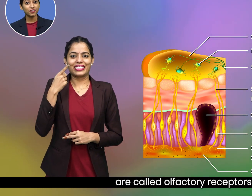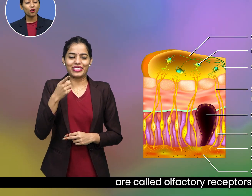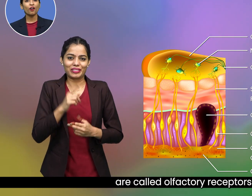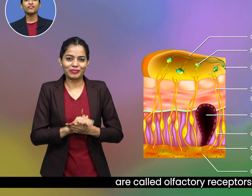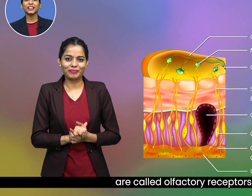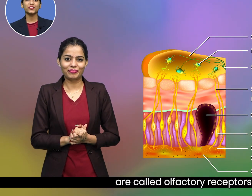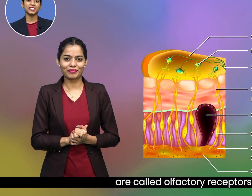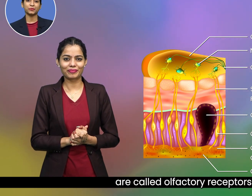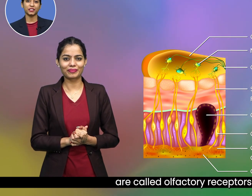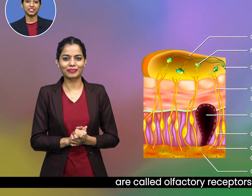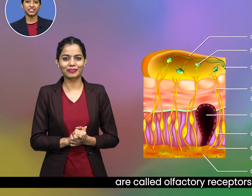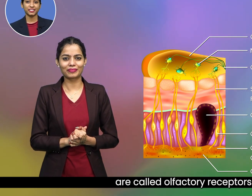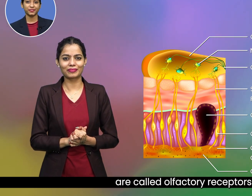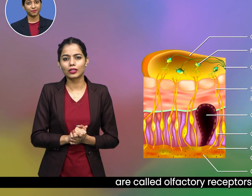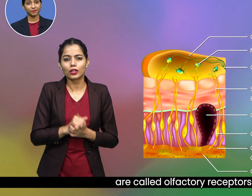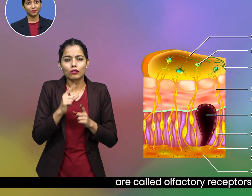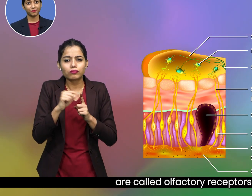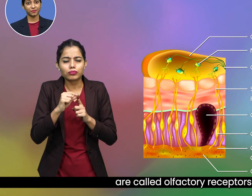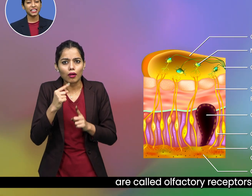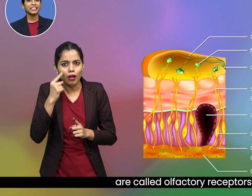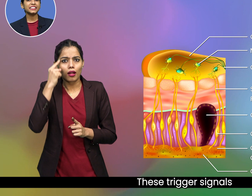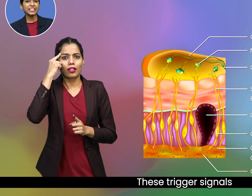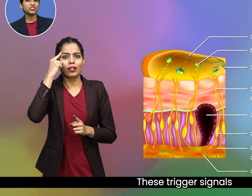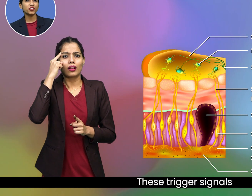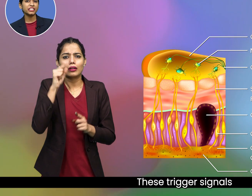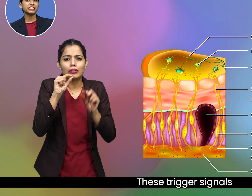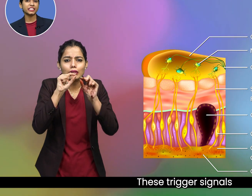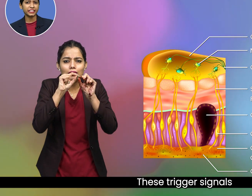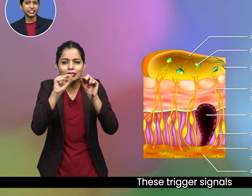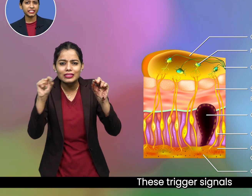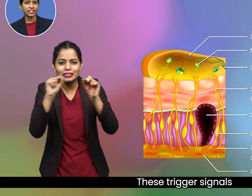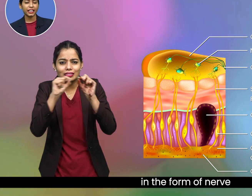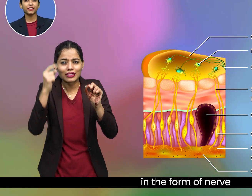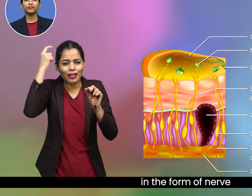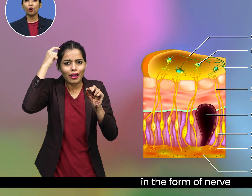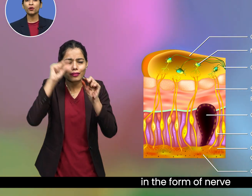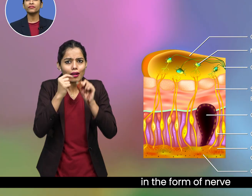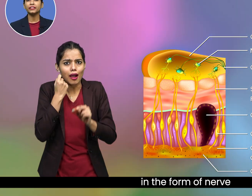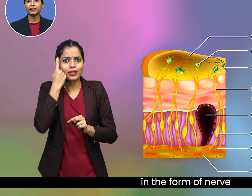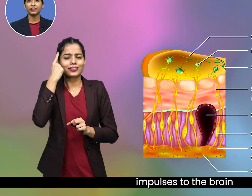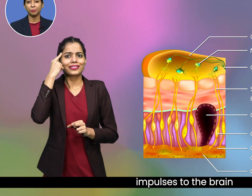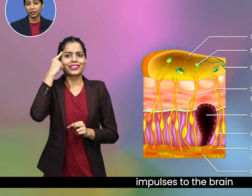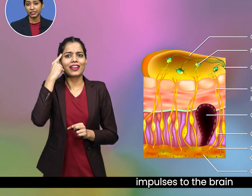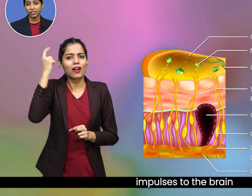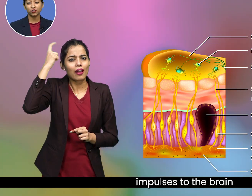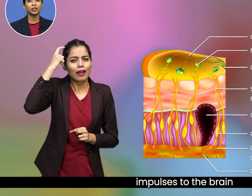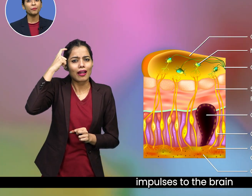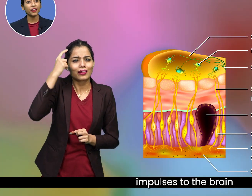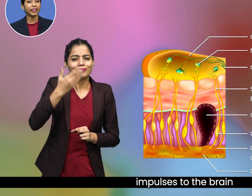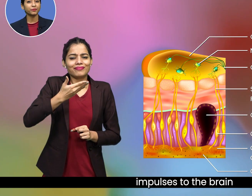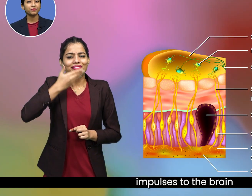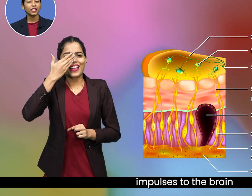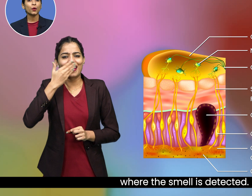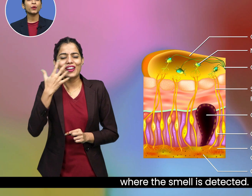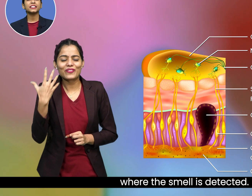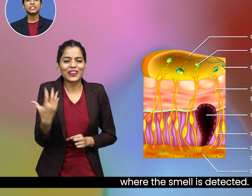called olfactory receptors. These trigger signals in the form of nerve impulses to the